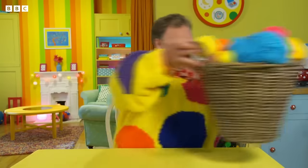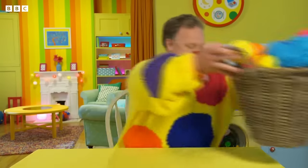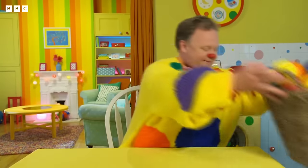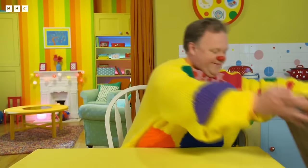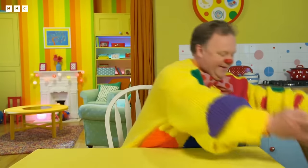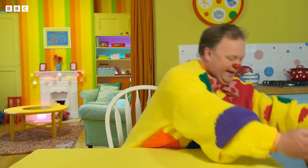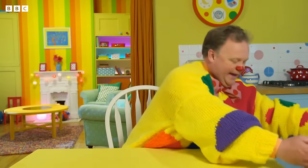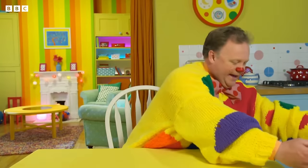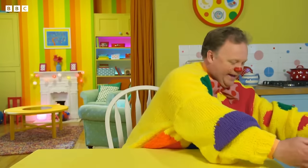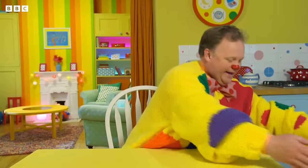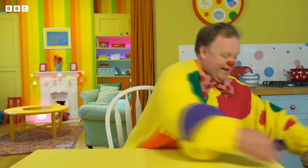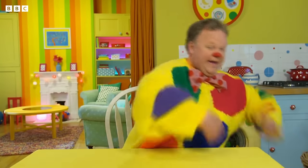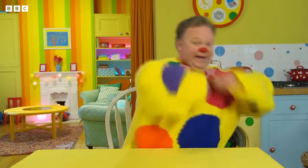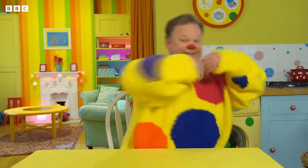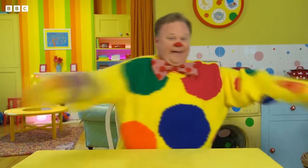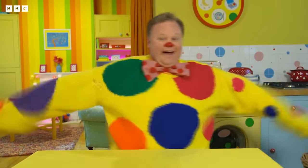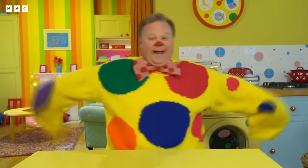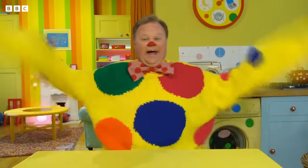Yes. Ta-da!